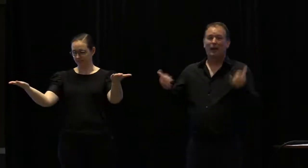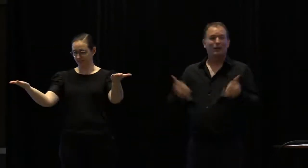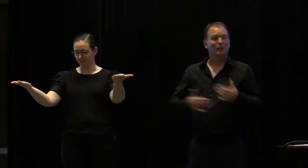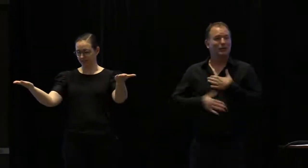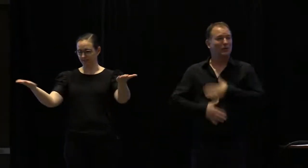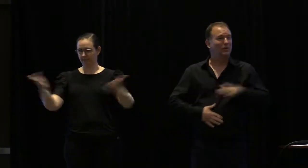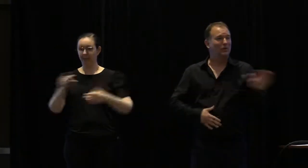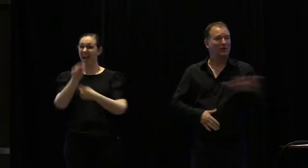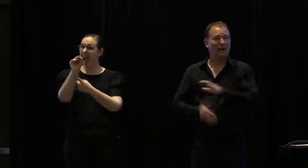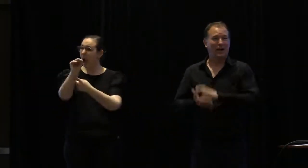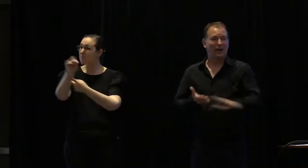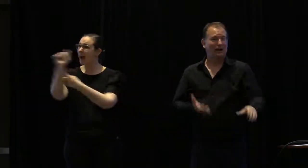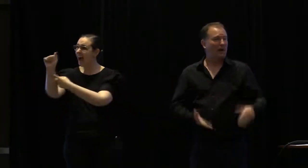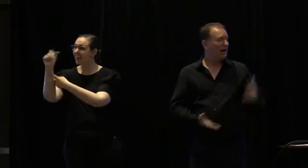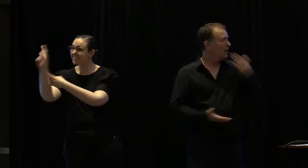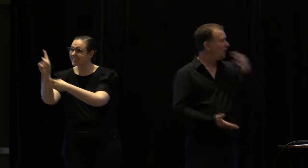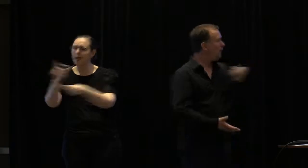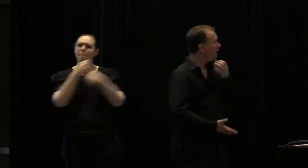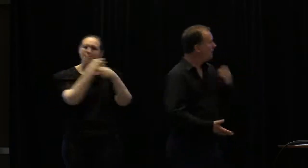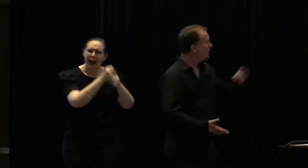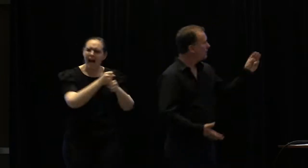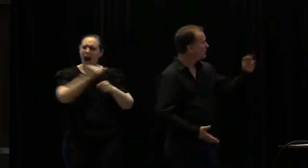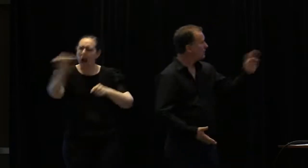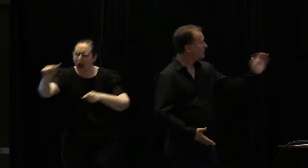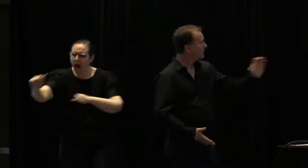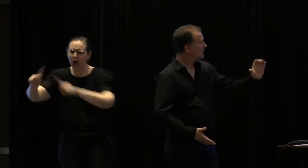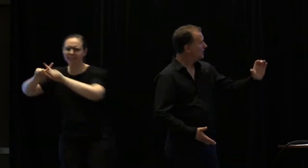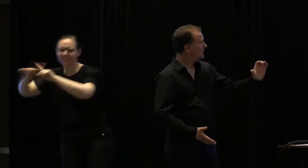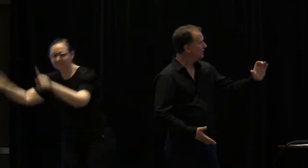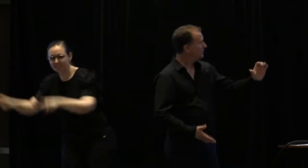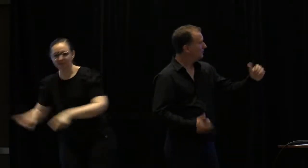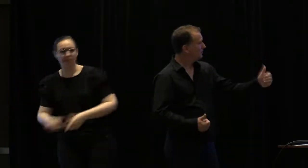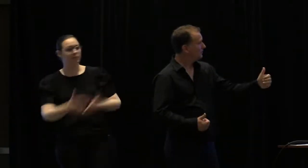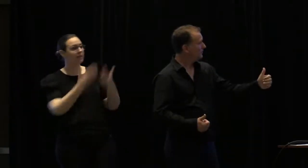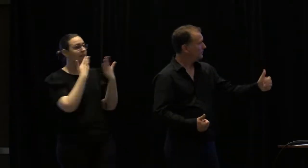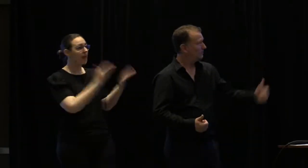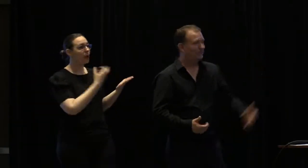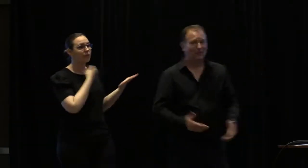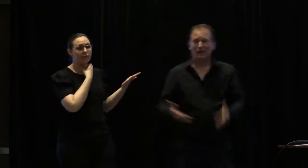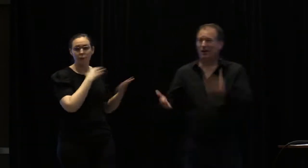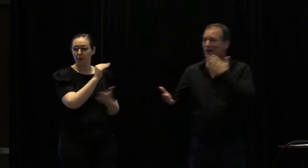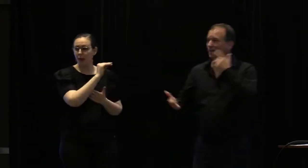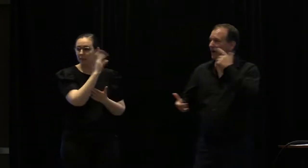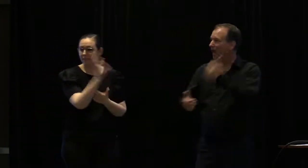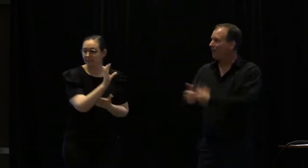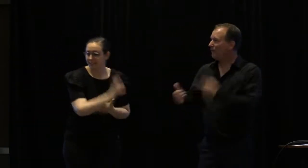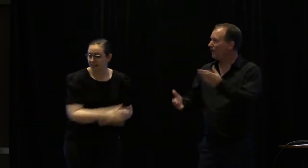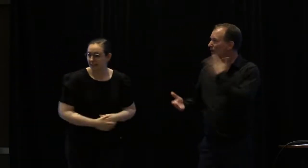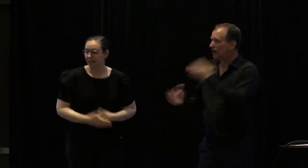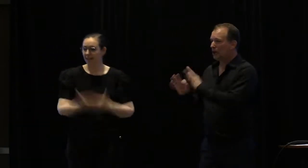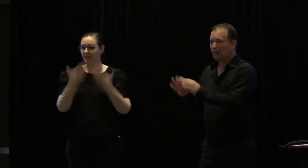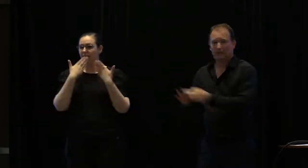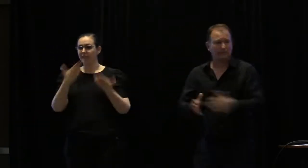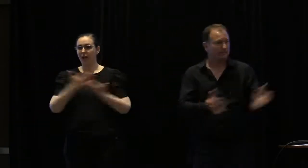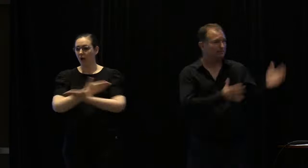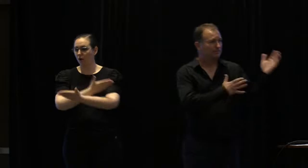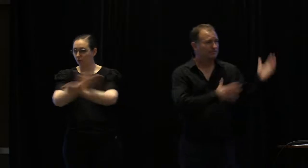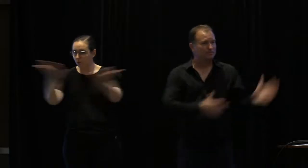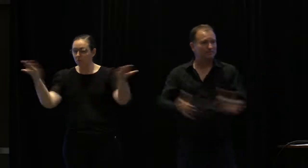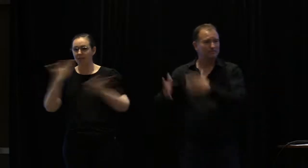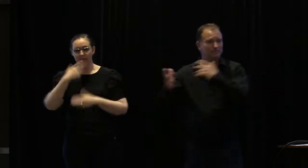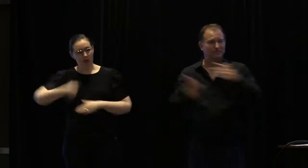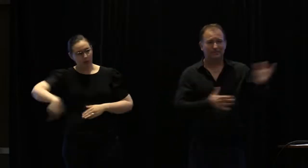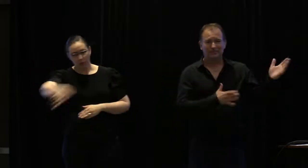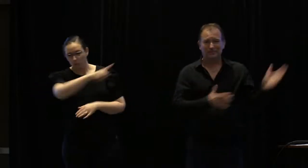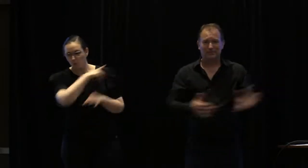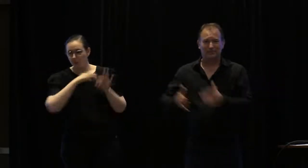support and for the community for all that you do. I'll turn things over to Venu unless it's time for cake. Venu tells me